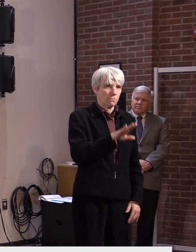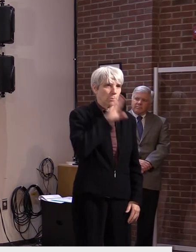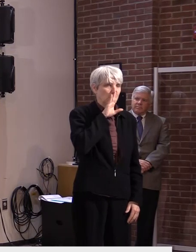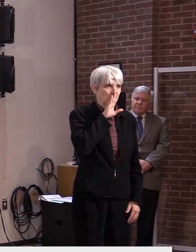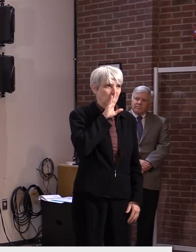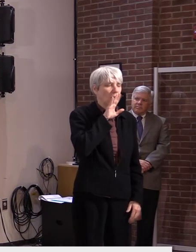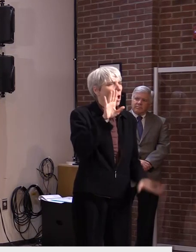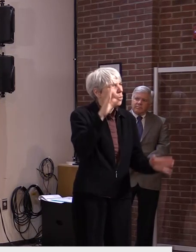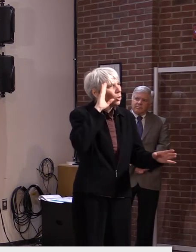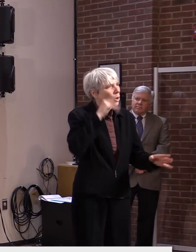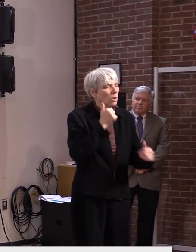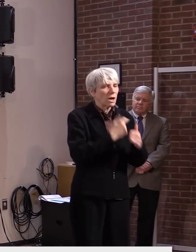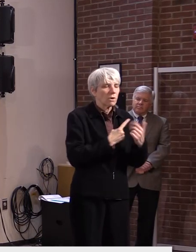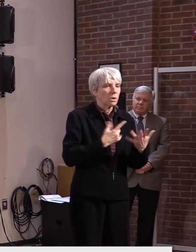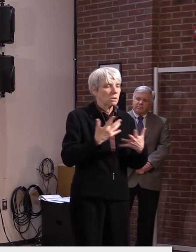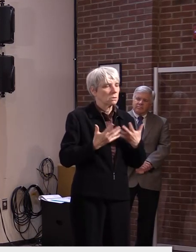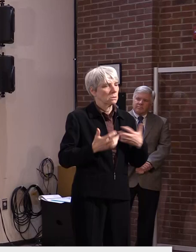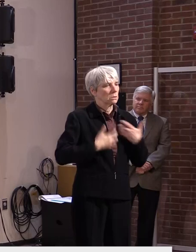They're